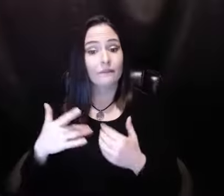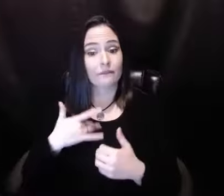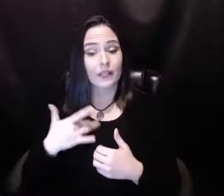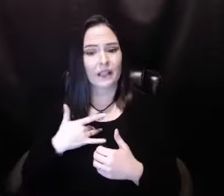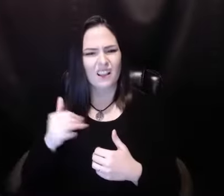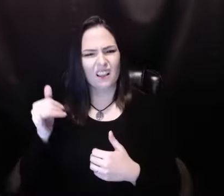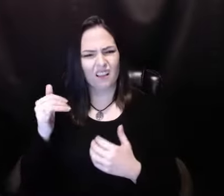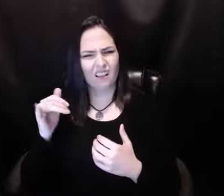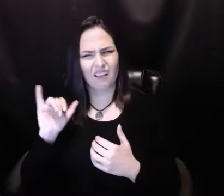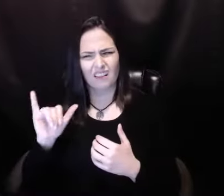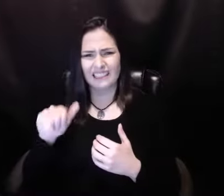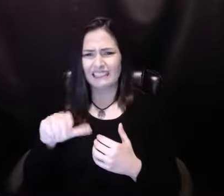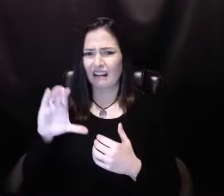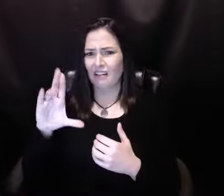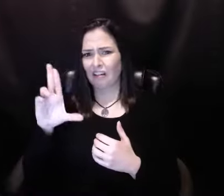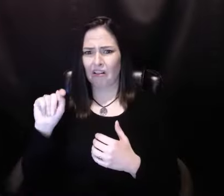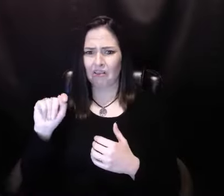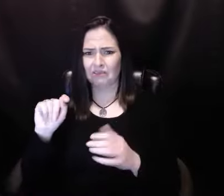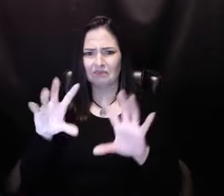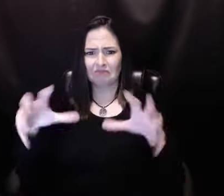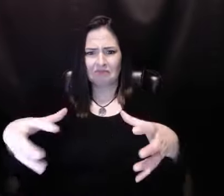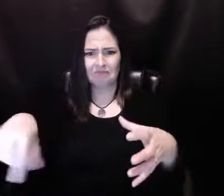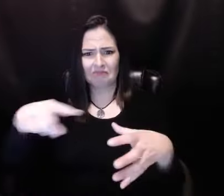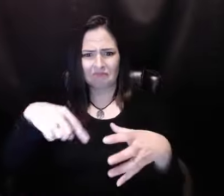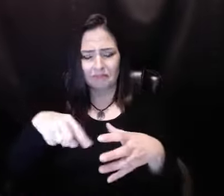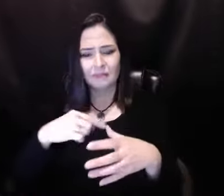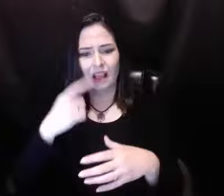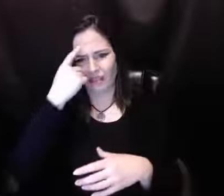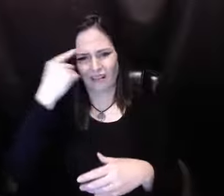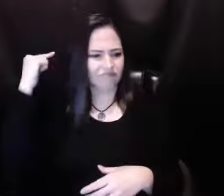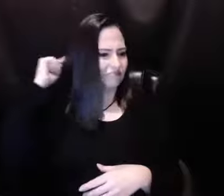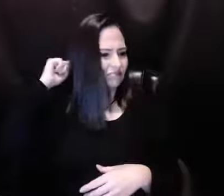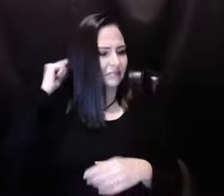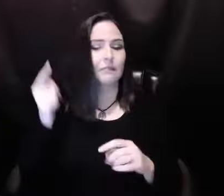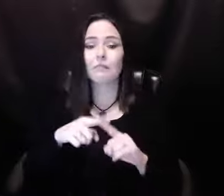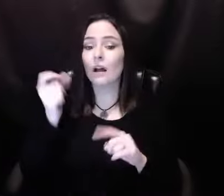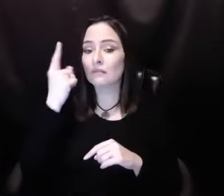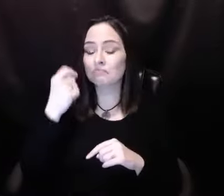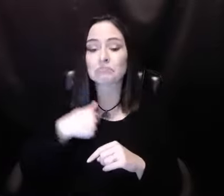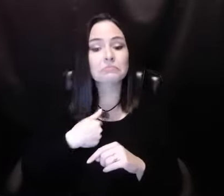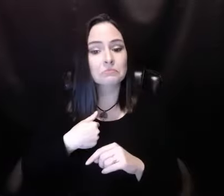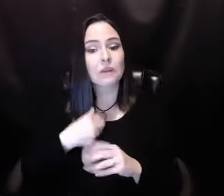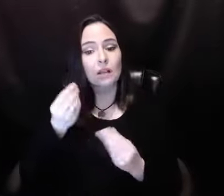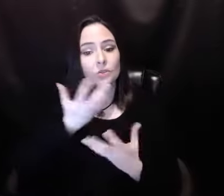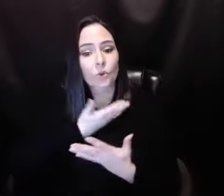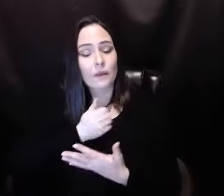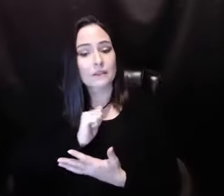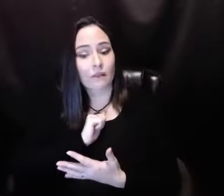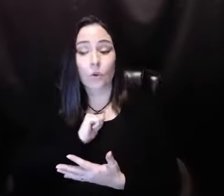At first, I had the feeling that, ooh, is this like a sect? There was something in the back of my head. But